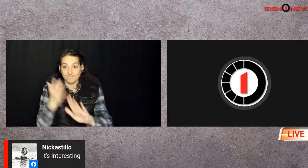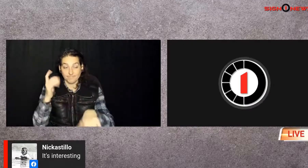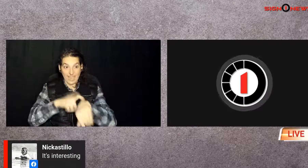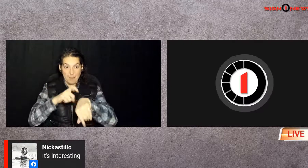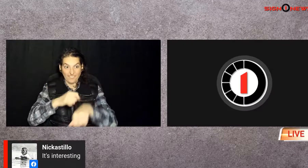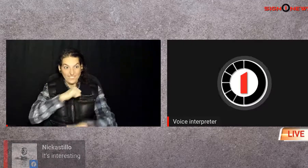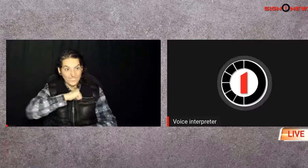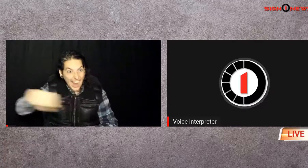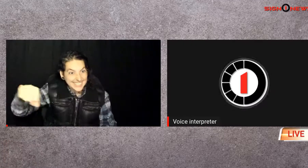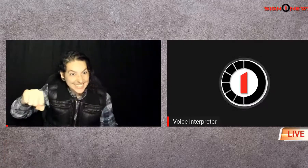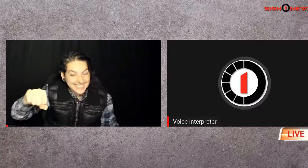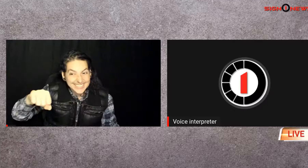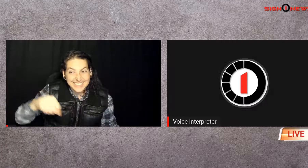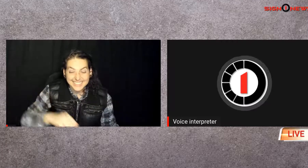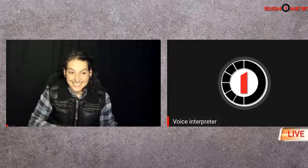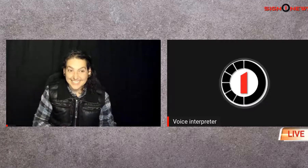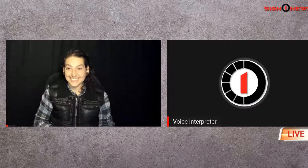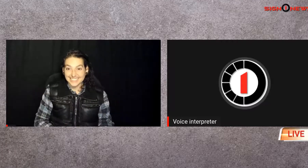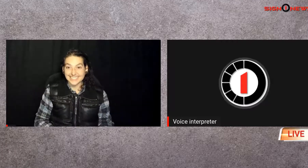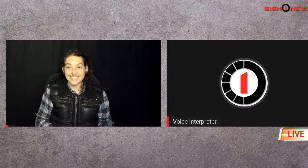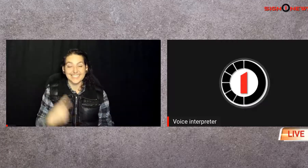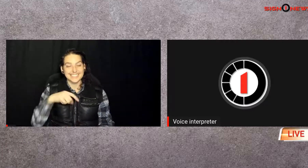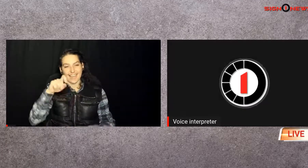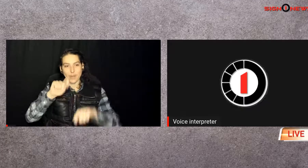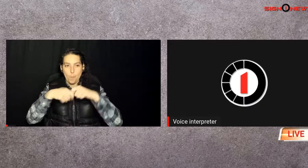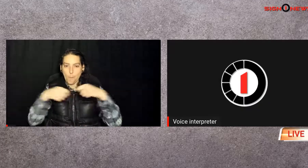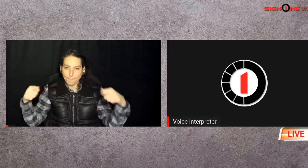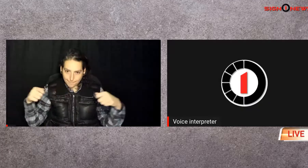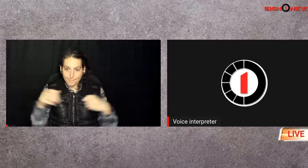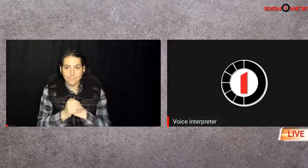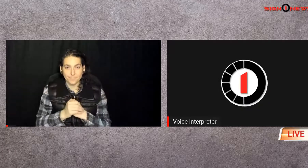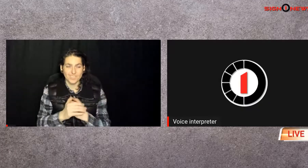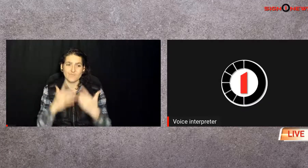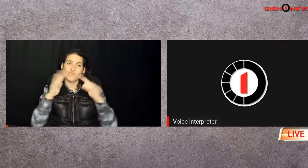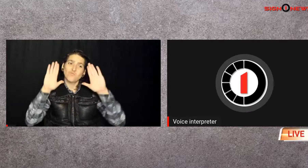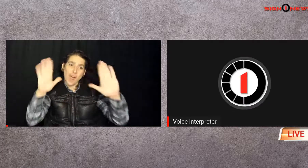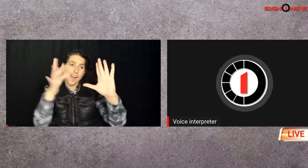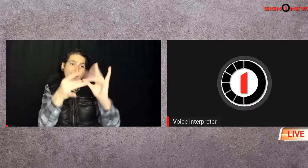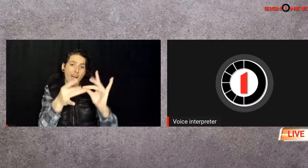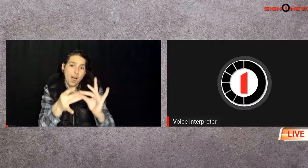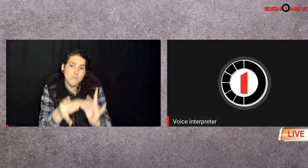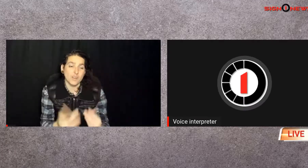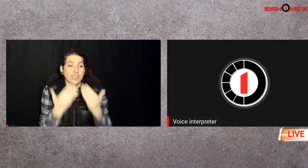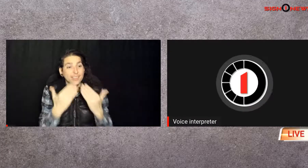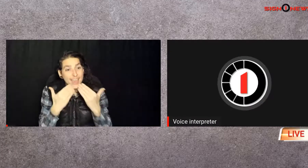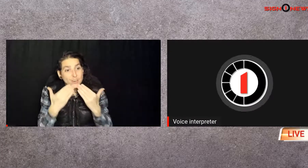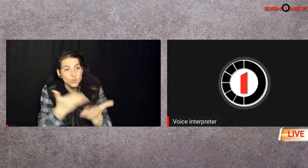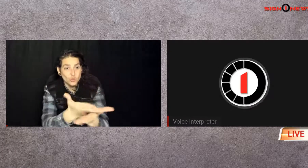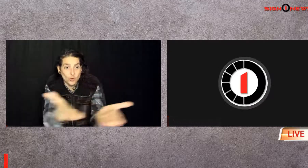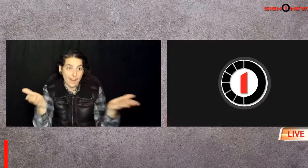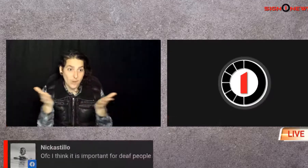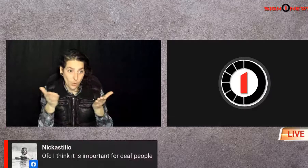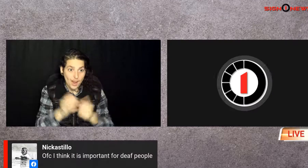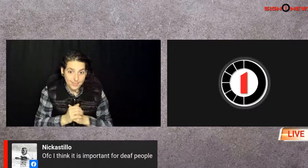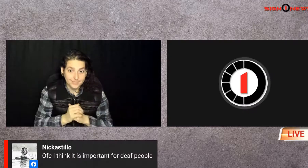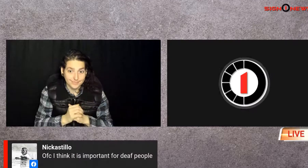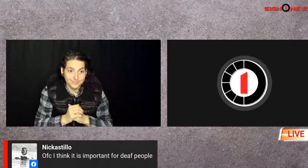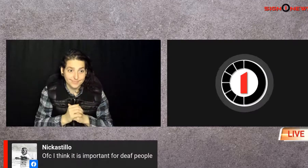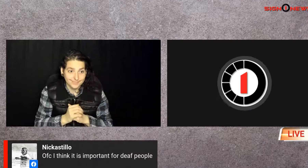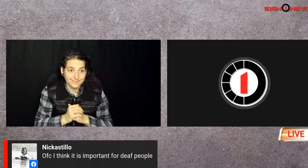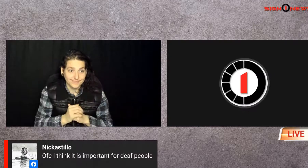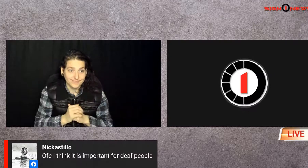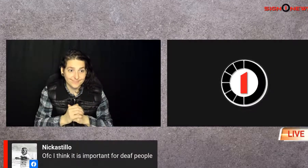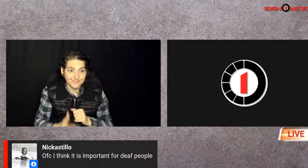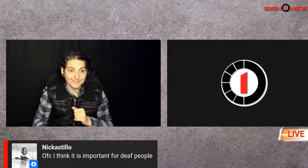I guess we're all wrapped out with time. Time went by so fast. So let's start wrapping up. Great comments, everybody. Thank you